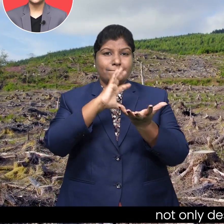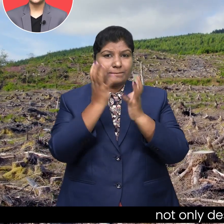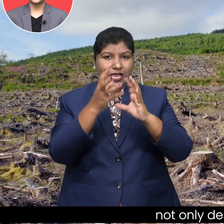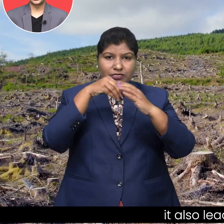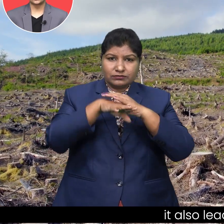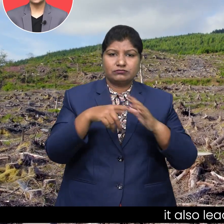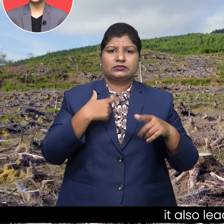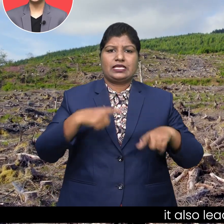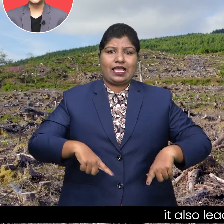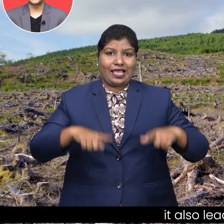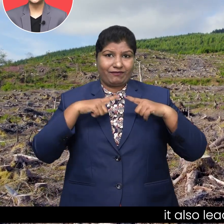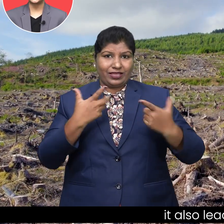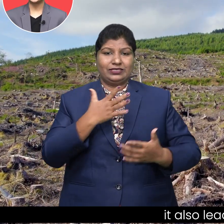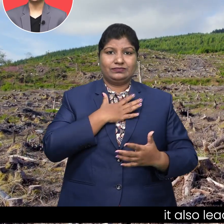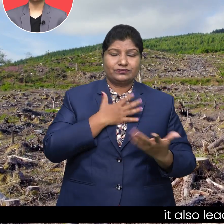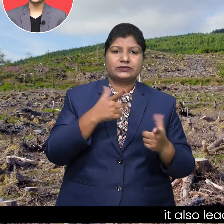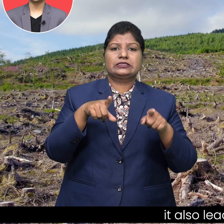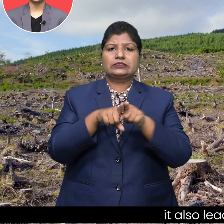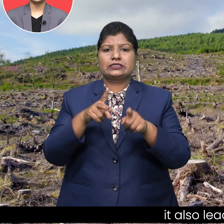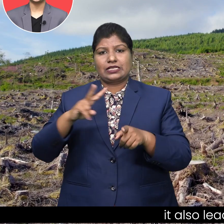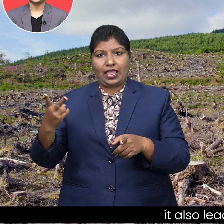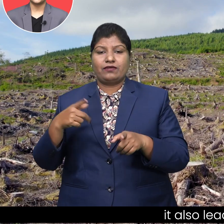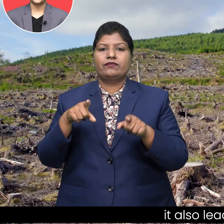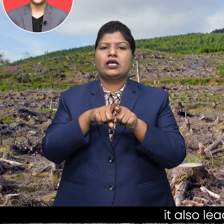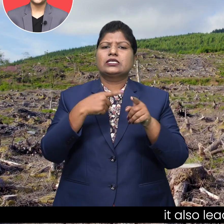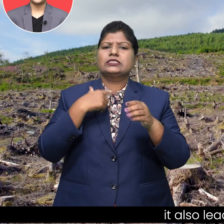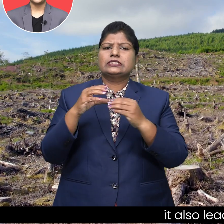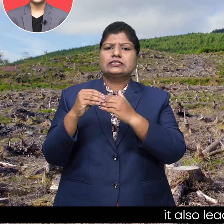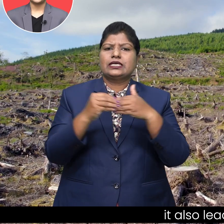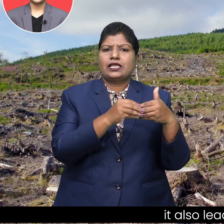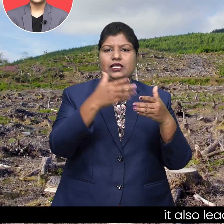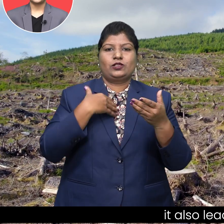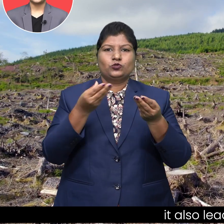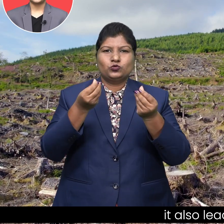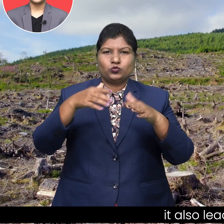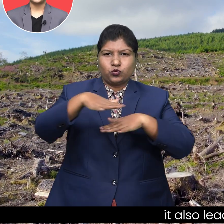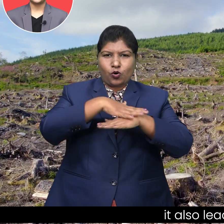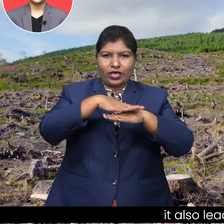biodiversity, it also leads to soil erosion.